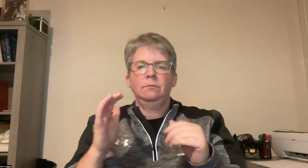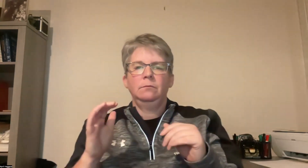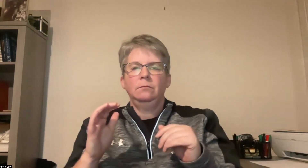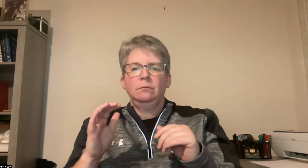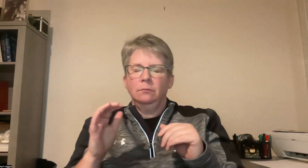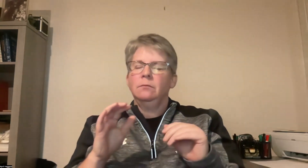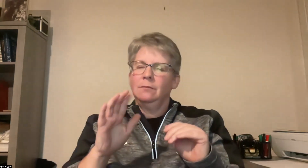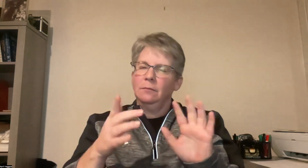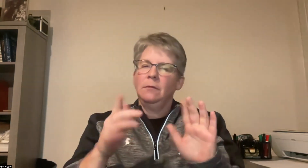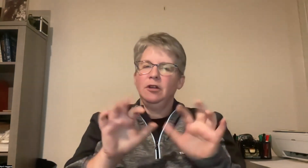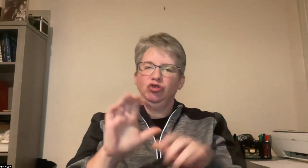All right, yeah.